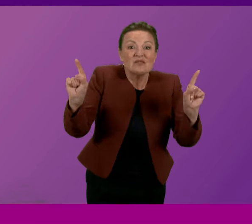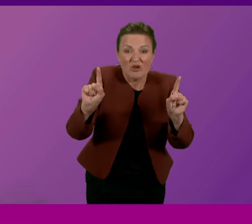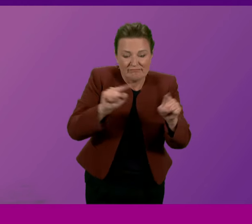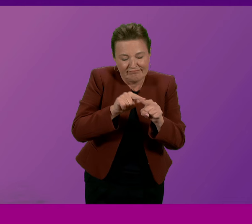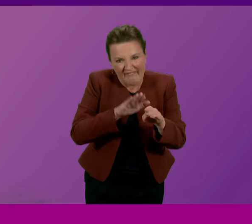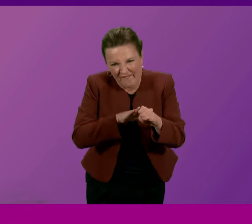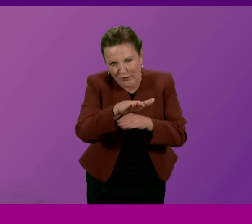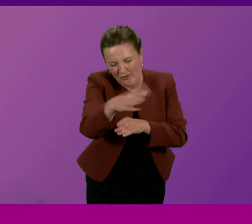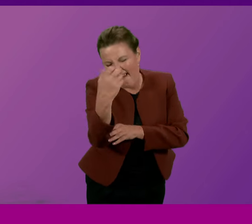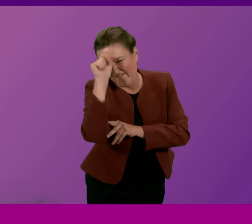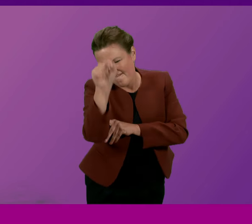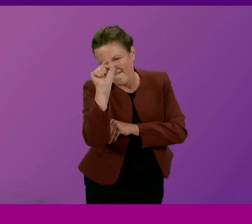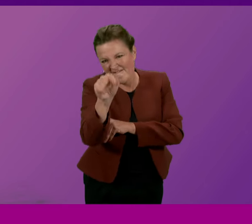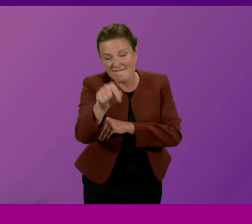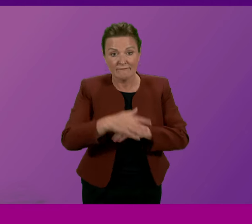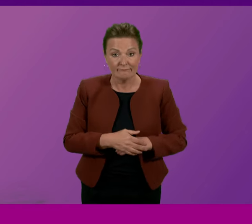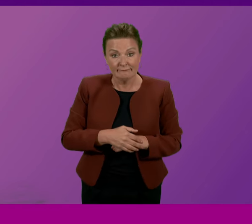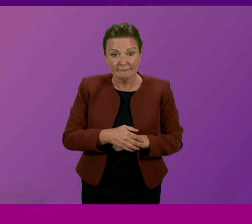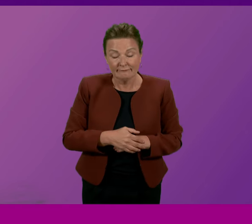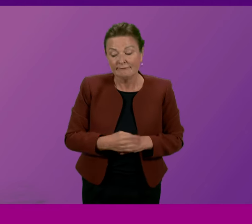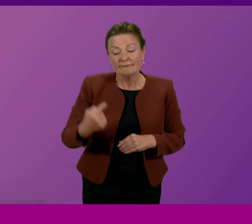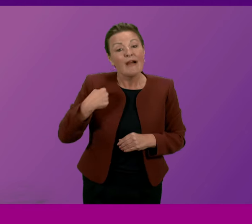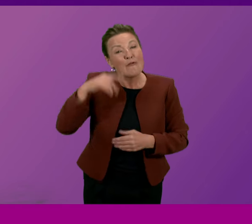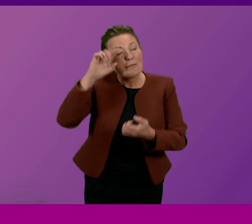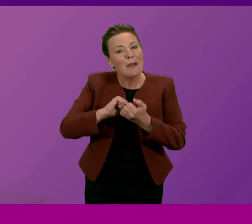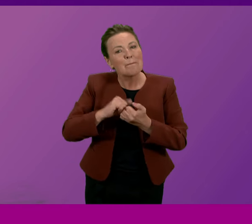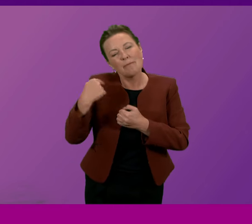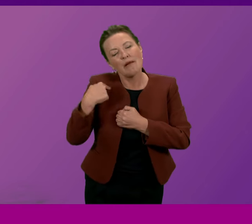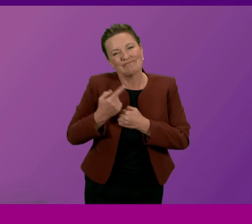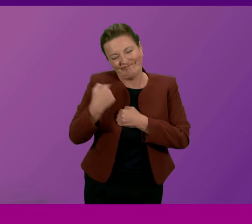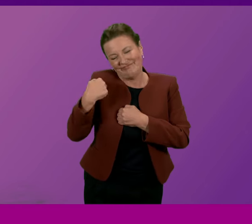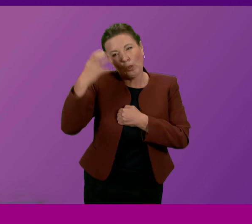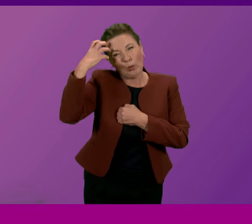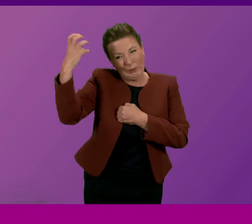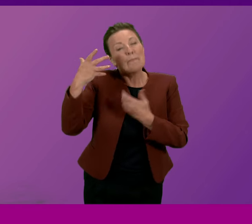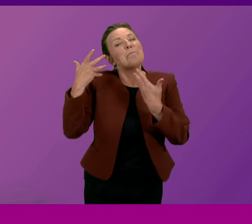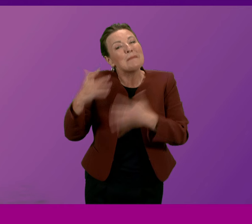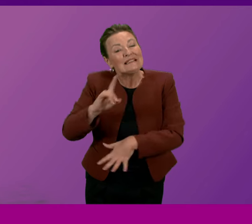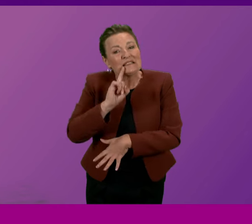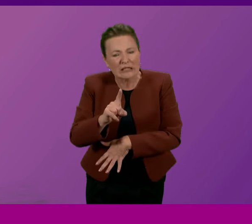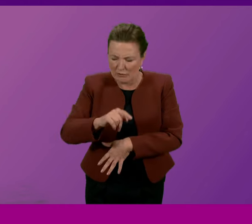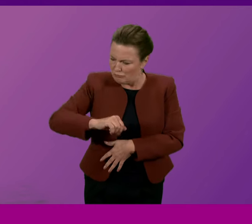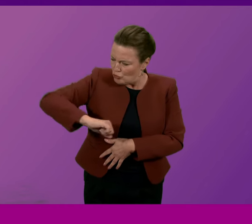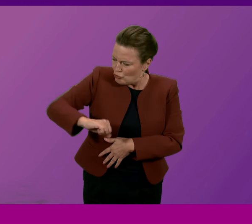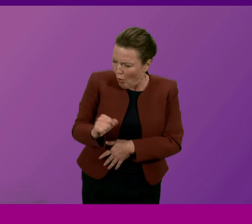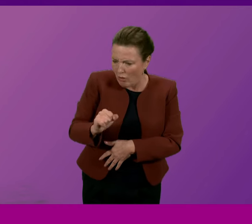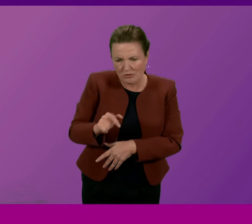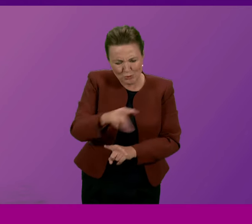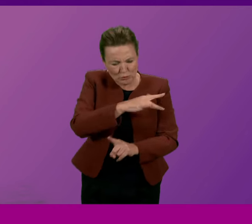our late Queen said, Scotland is a society in which the qualities of cooperation,